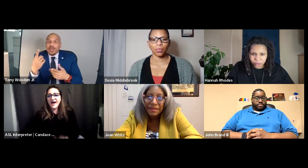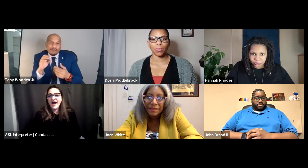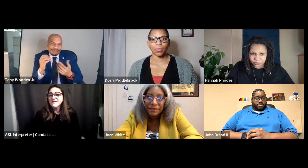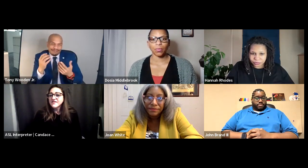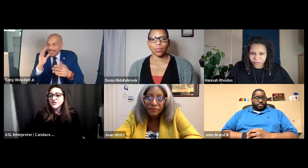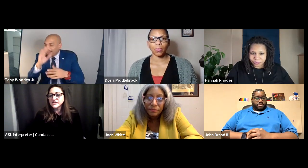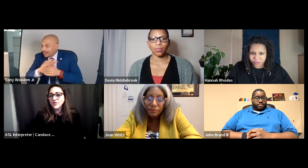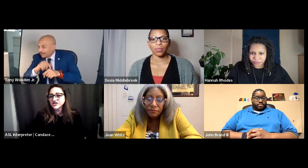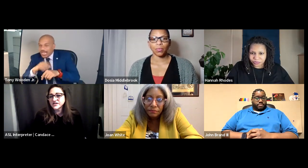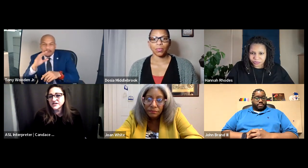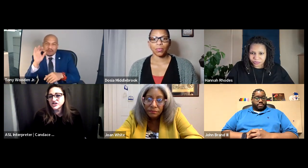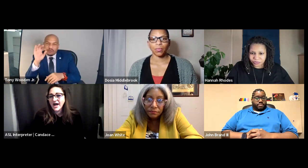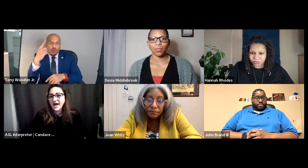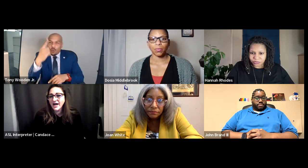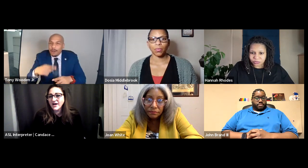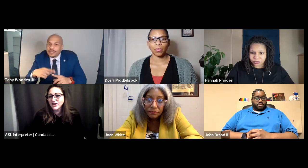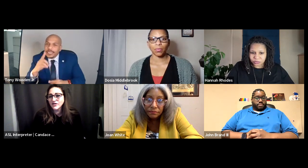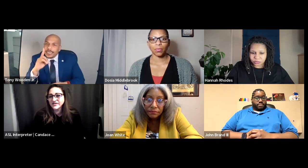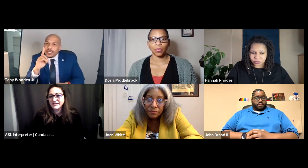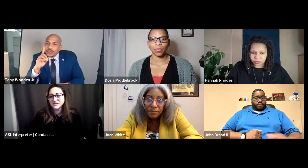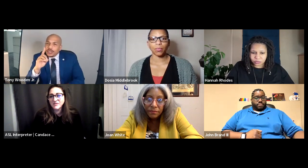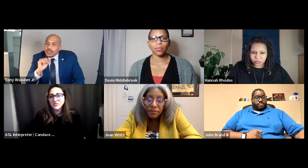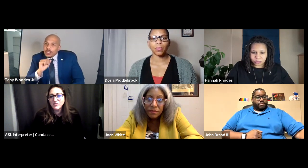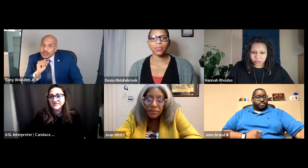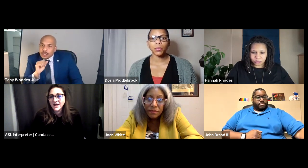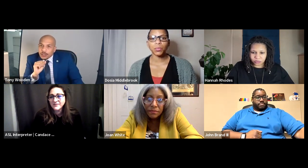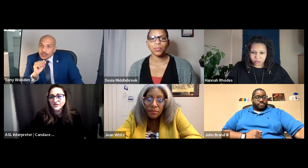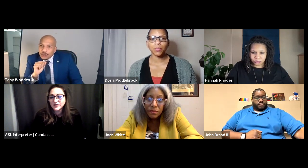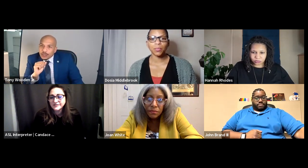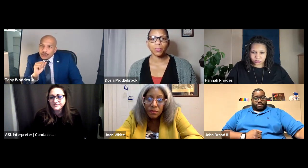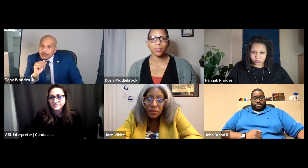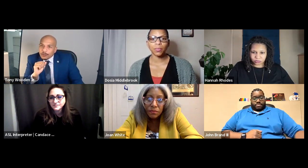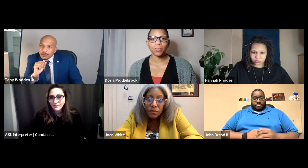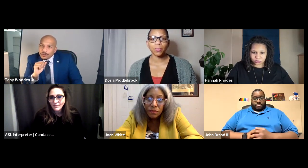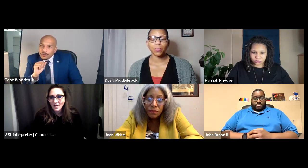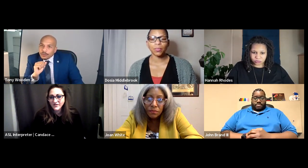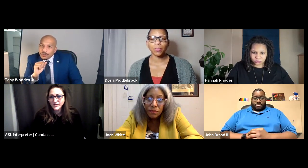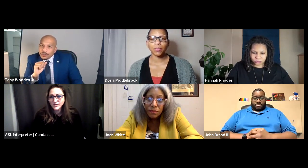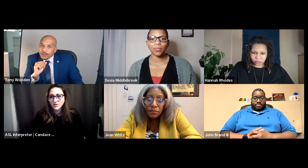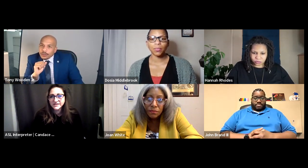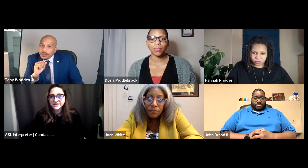Yeah, there was a question in the chat, and I know that there's maybe we have time for a few more. Let's